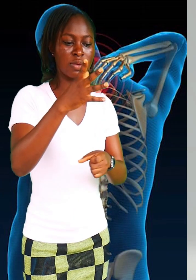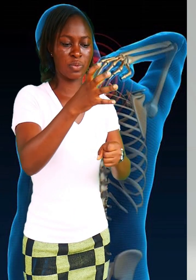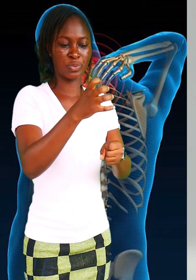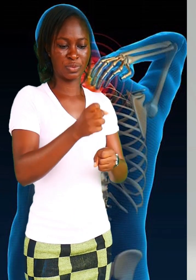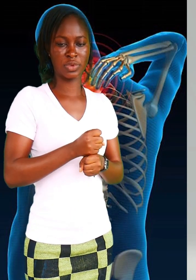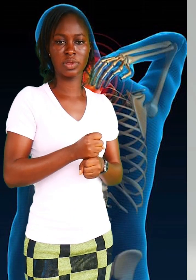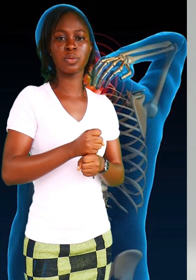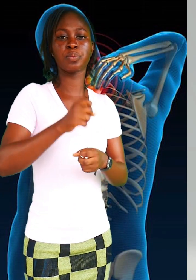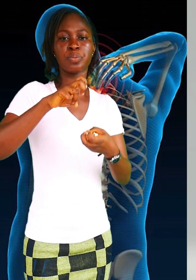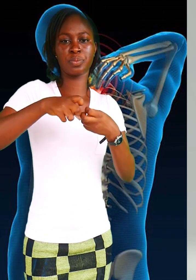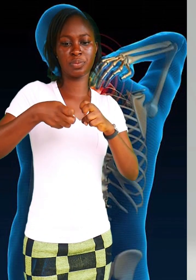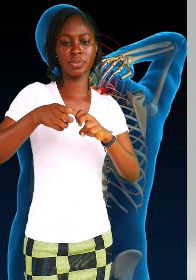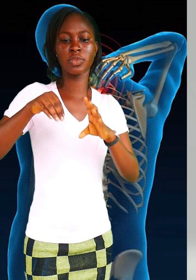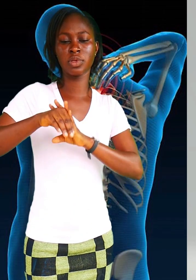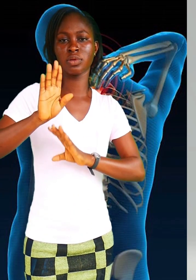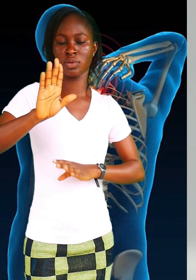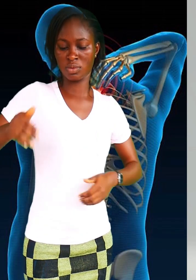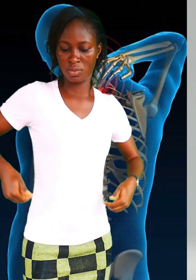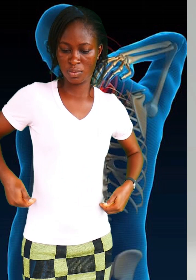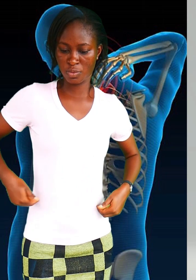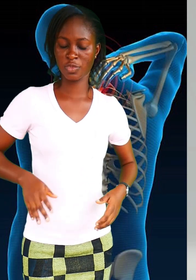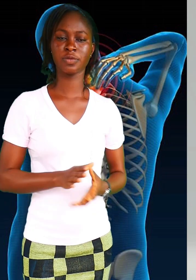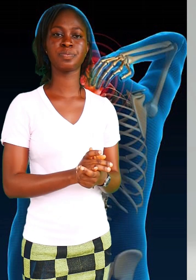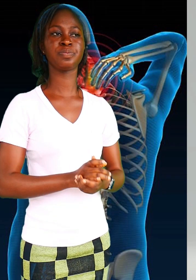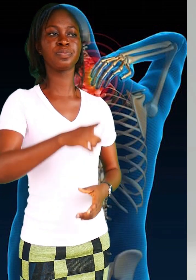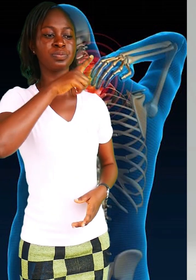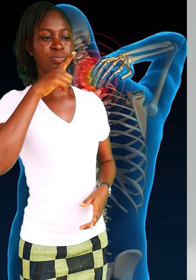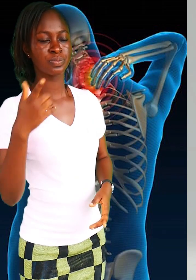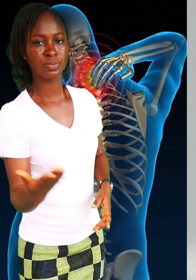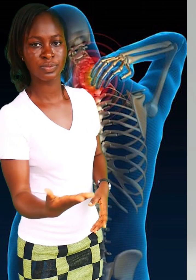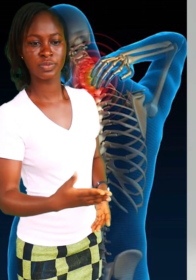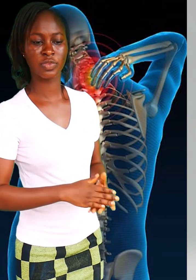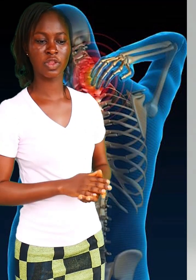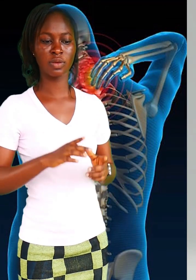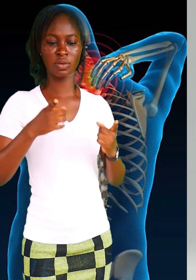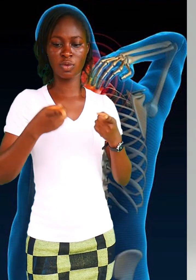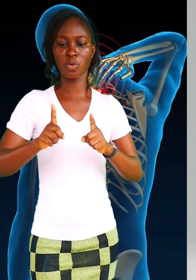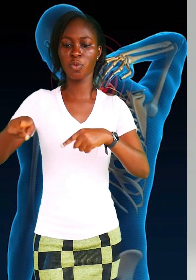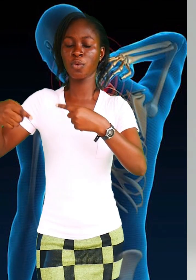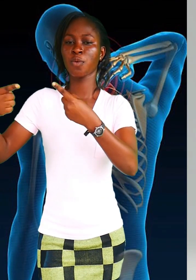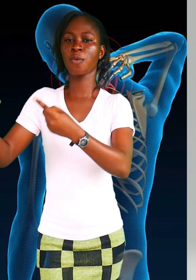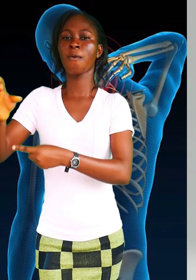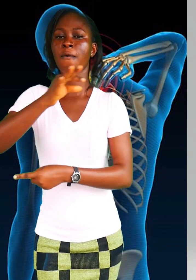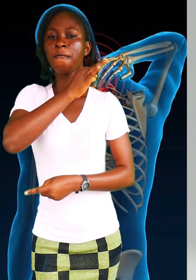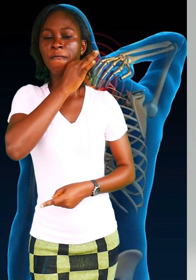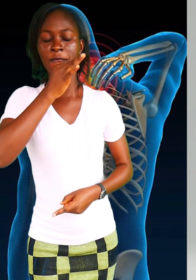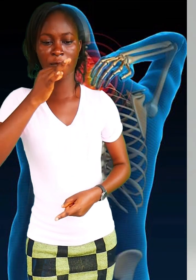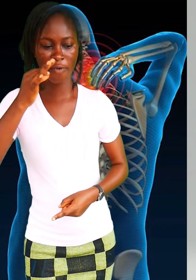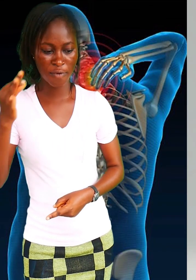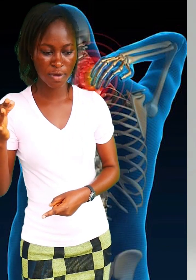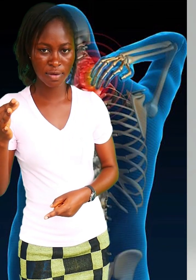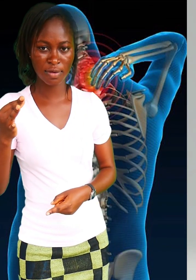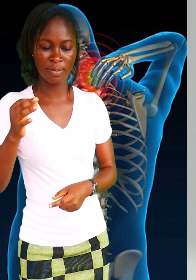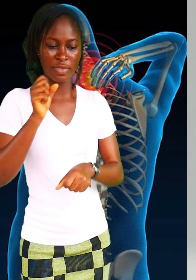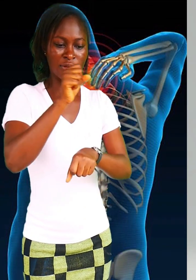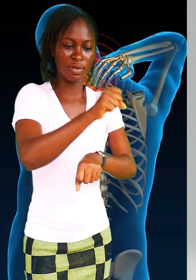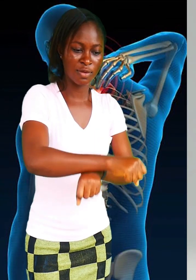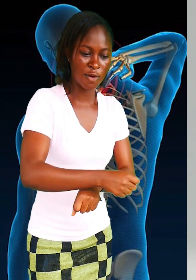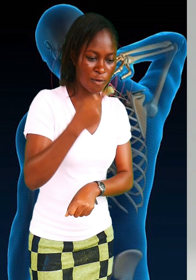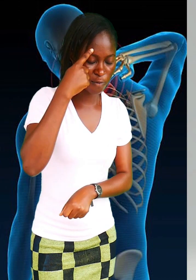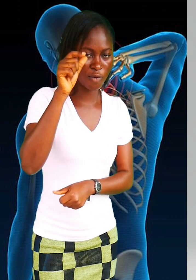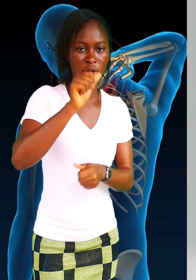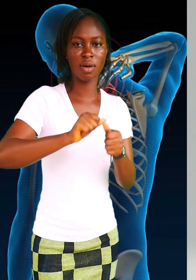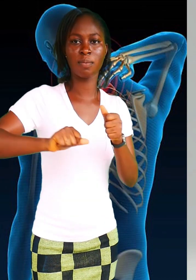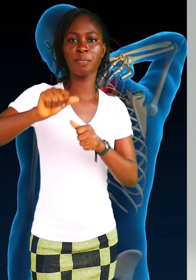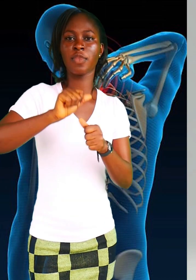pa. Se ukwa fun na ukotu fri anopa kusi enyumre bibe timi akotu bia 5 hours na wa ye